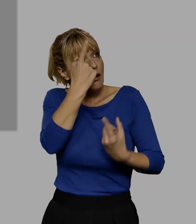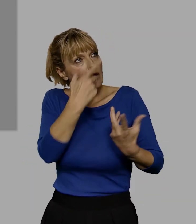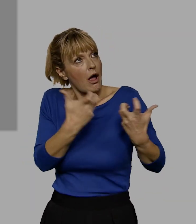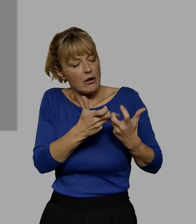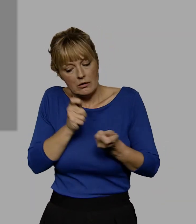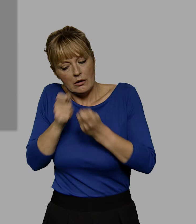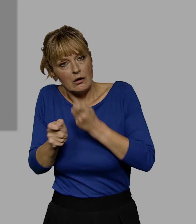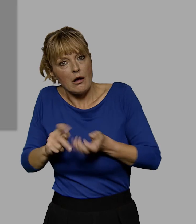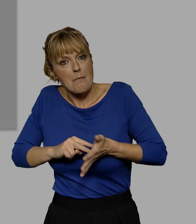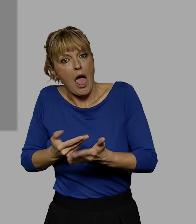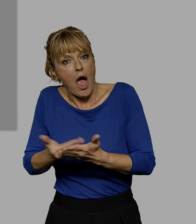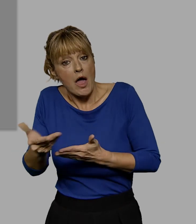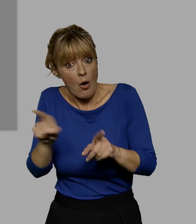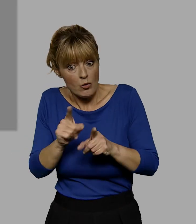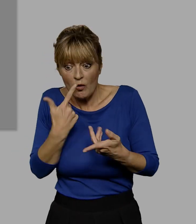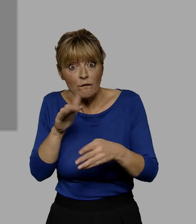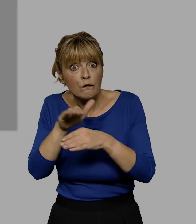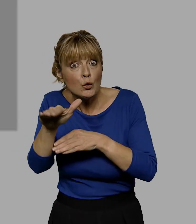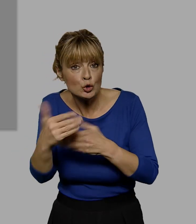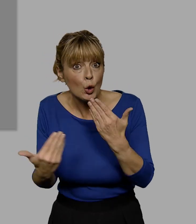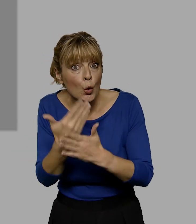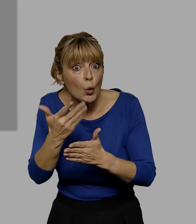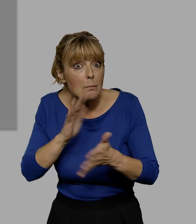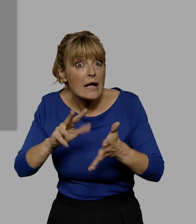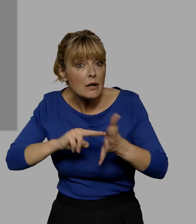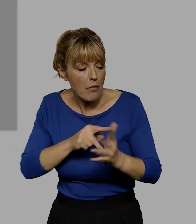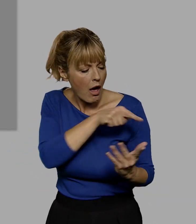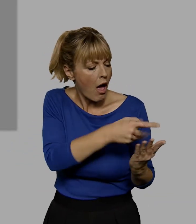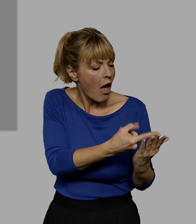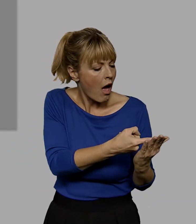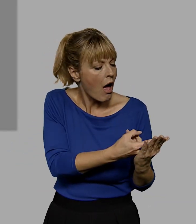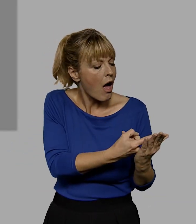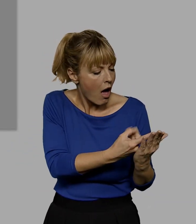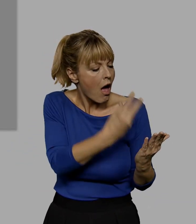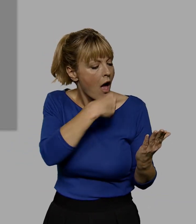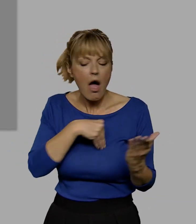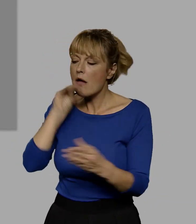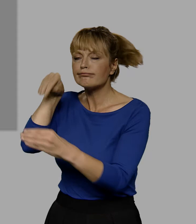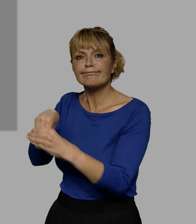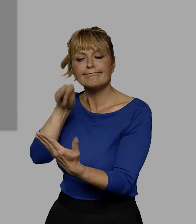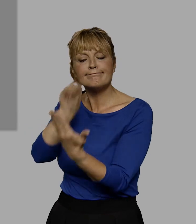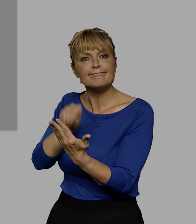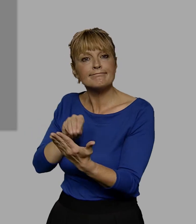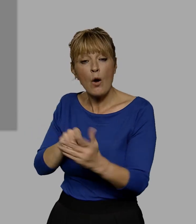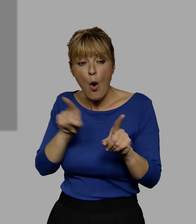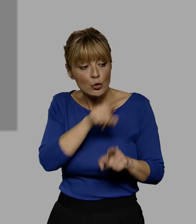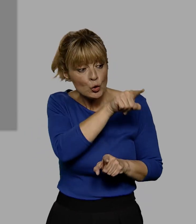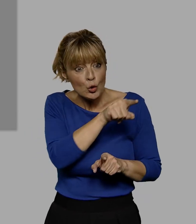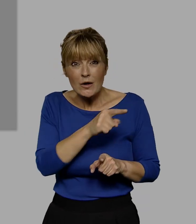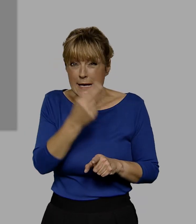plan and inform future versions of this plan. We will also use your contact details to keep you informed about the